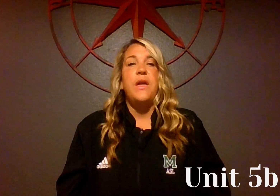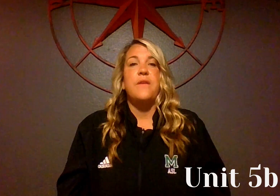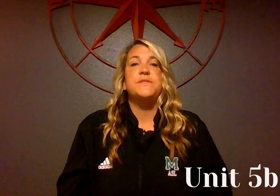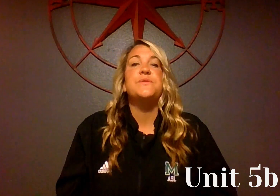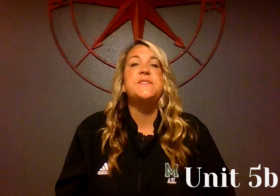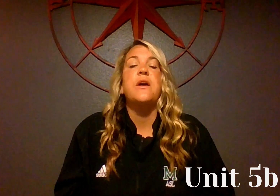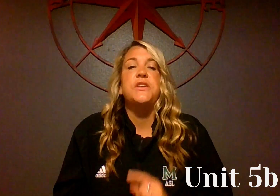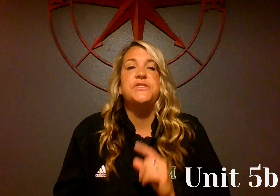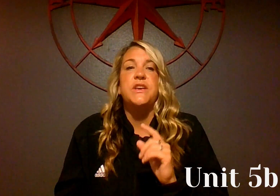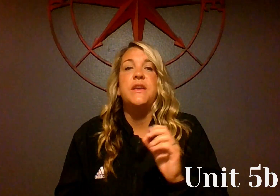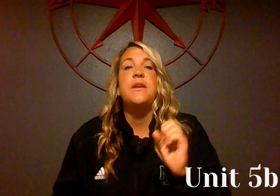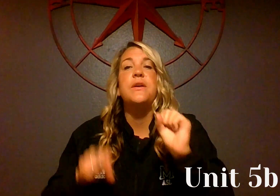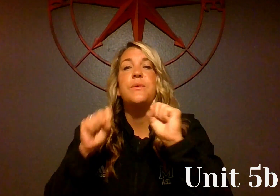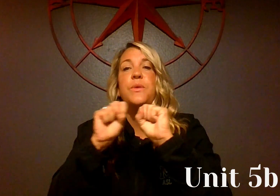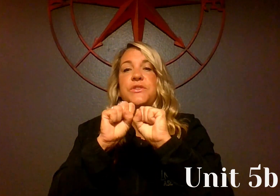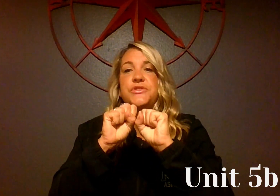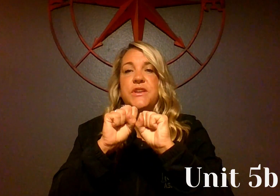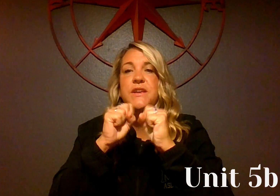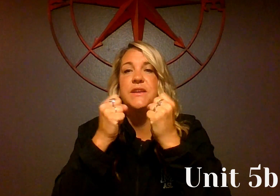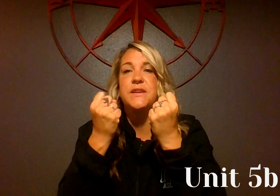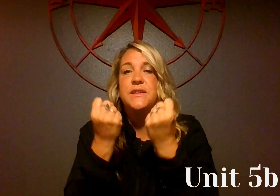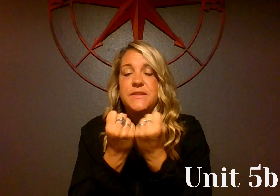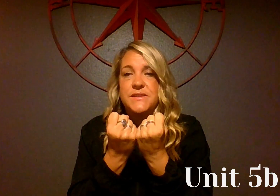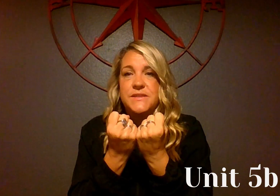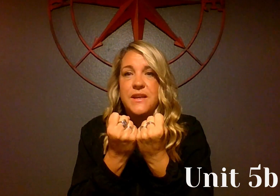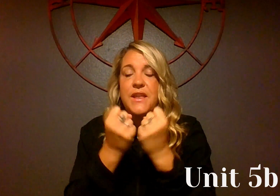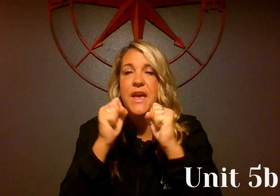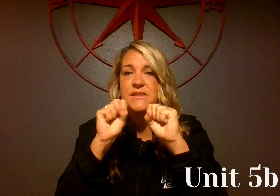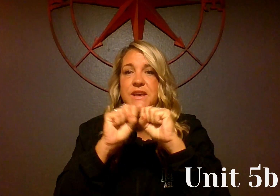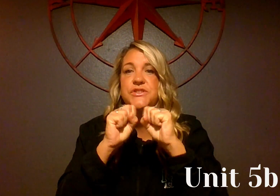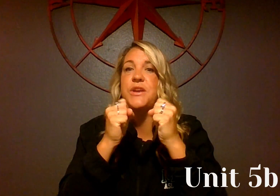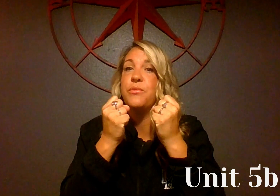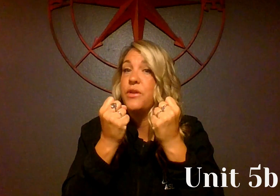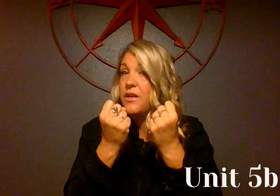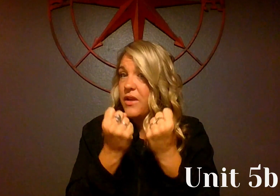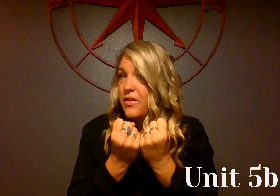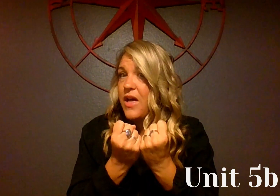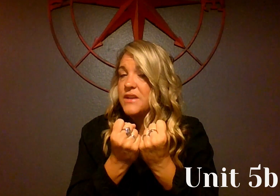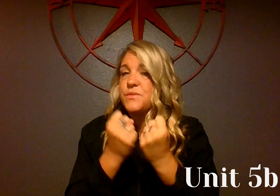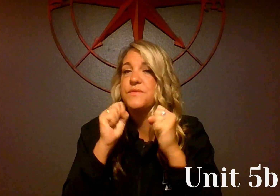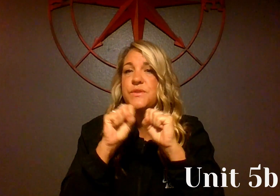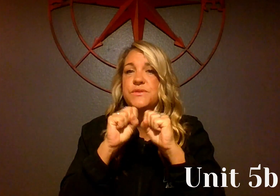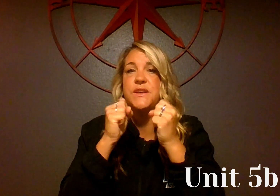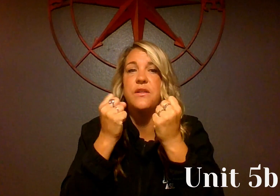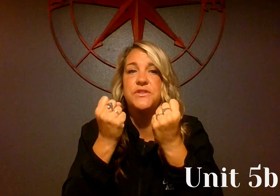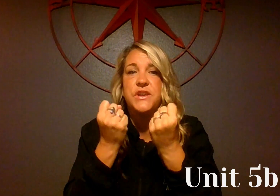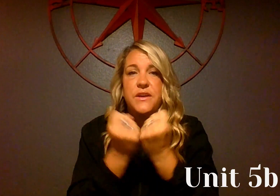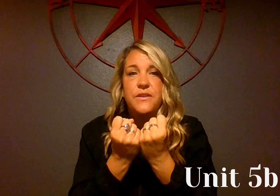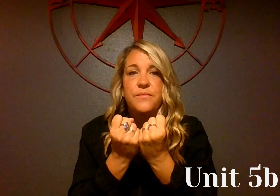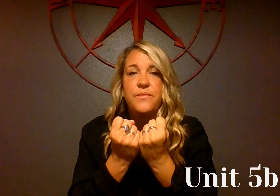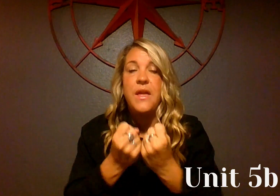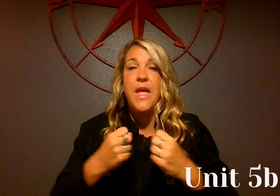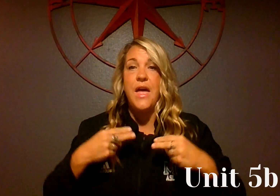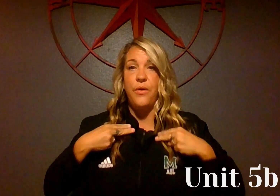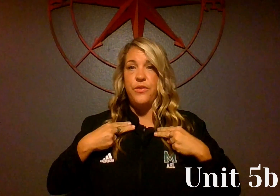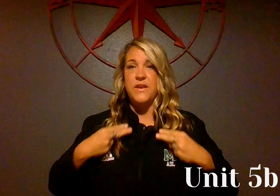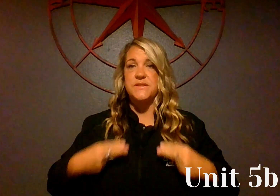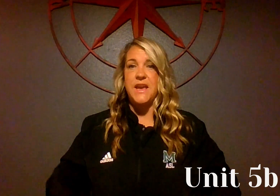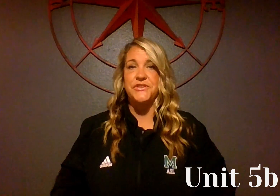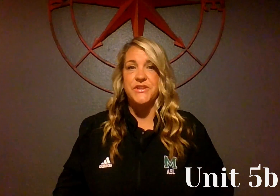have sociology, which is an S hand shape looking like class. We have sociology here. Health is H's